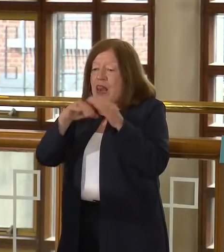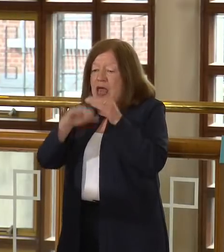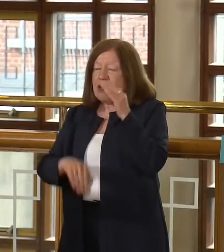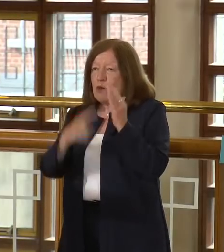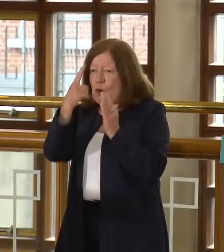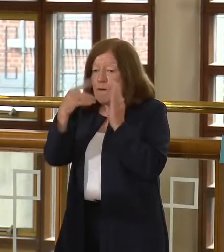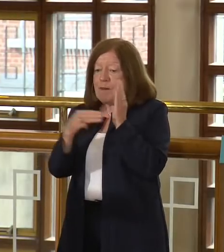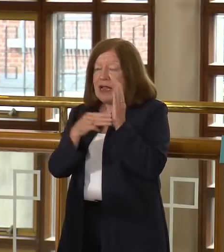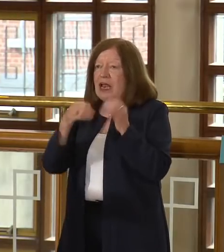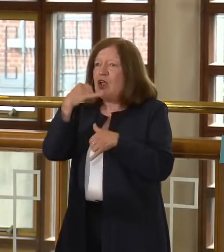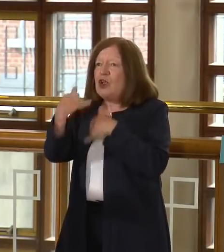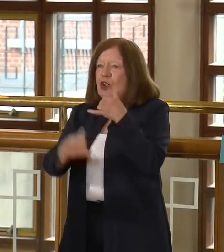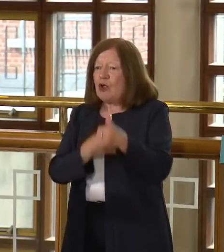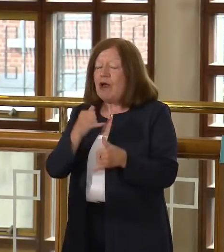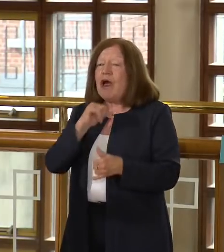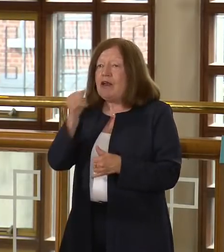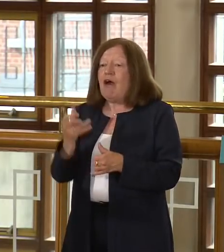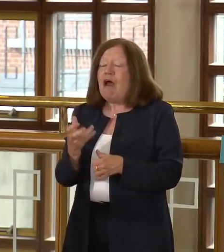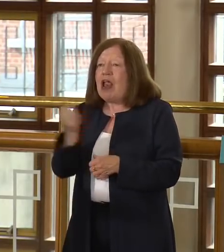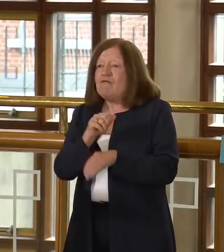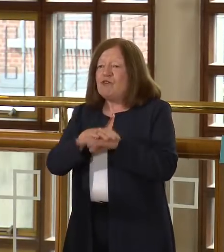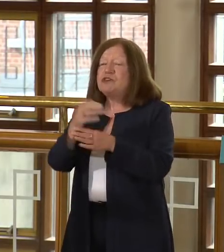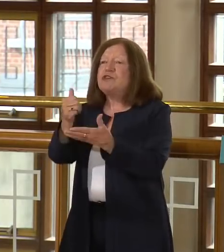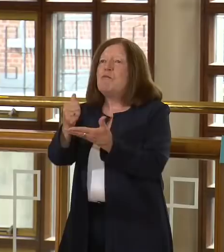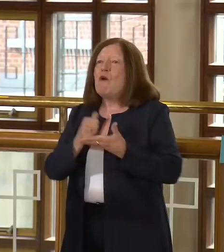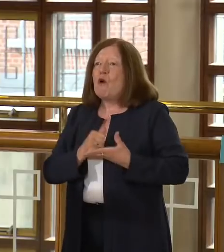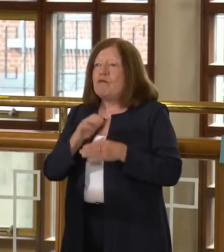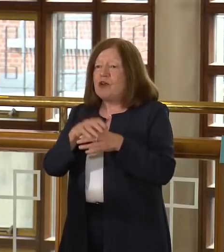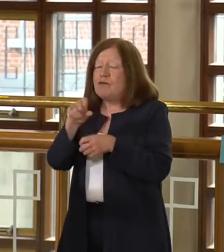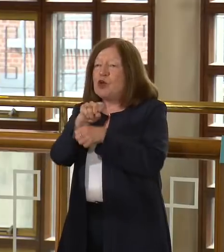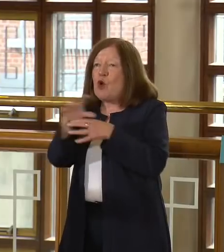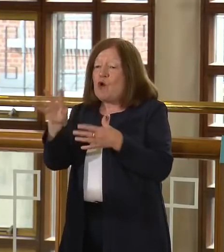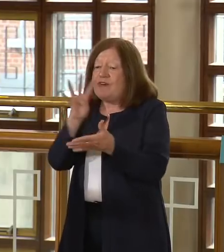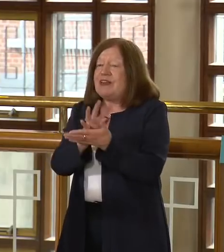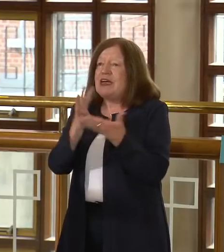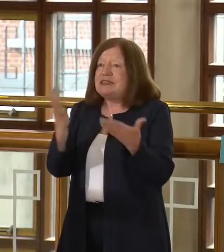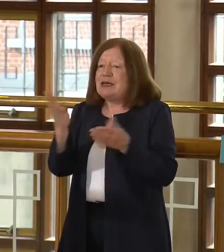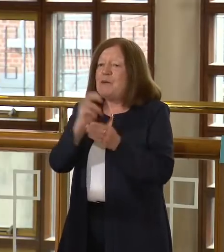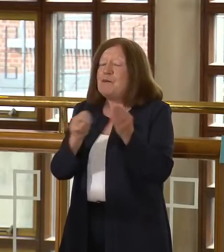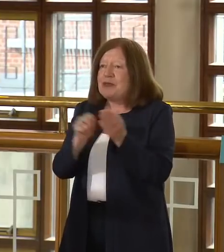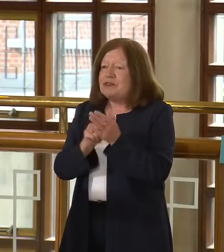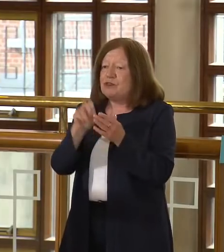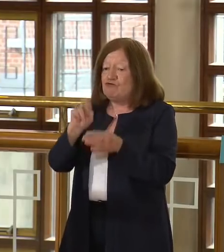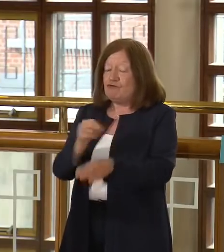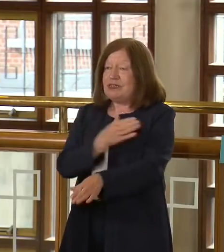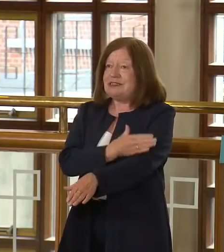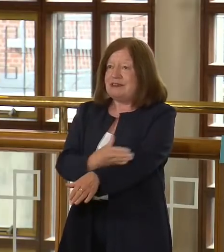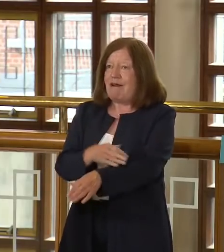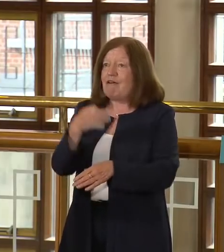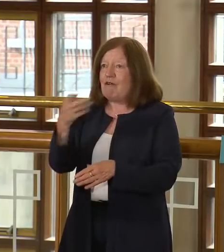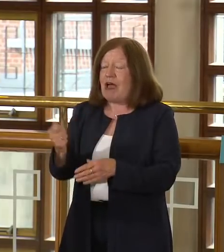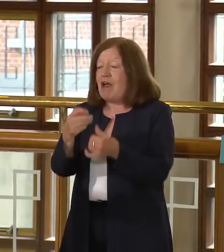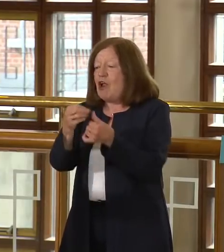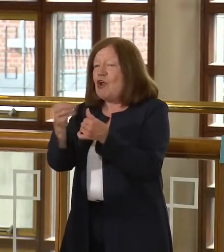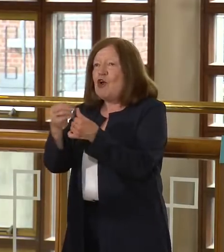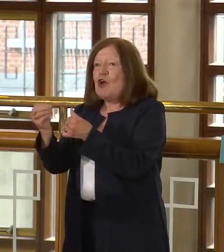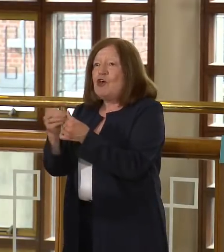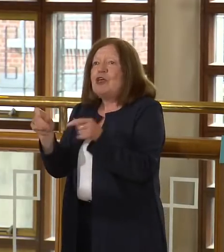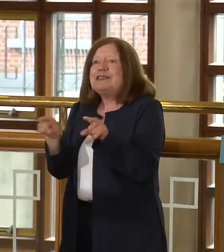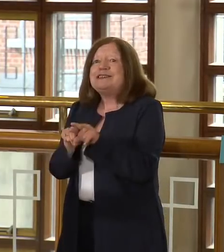million, and are not eligible for the supports from the Covid-19 Business Restart Grant or any other